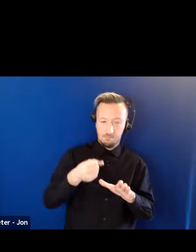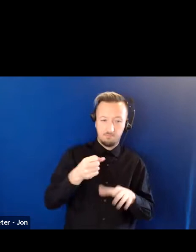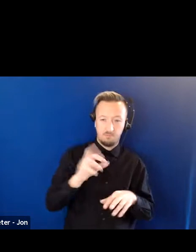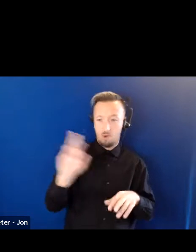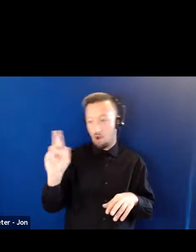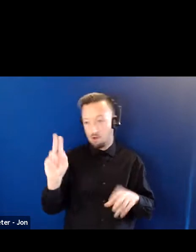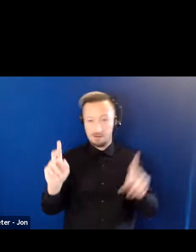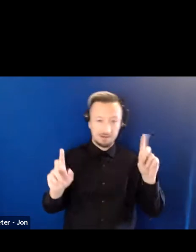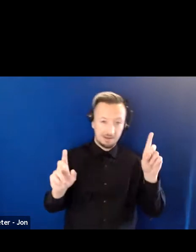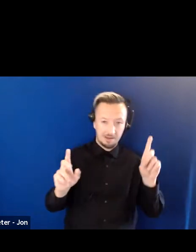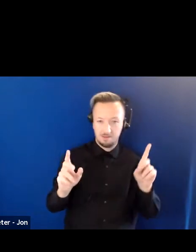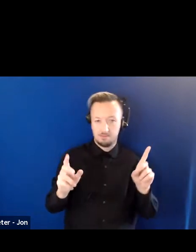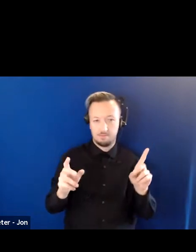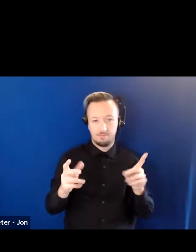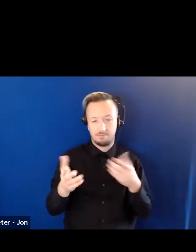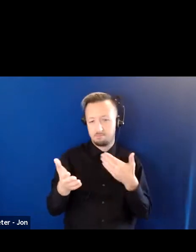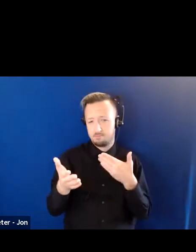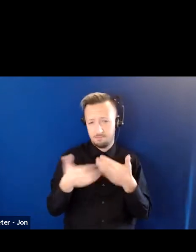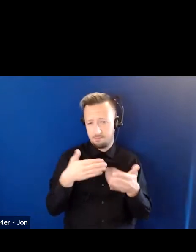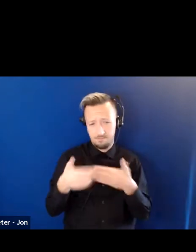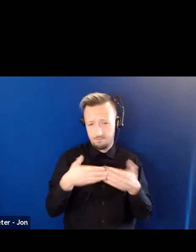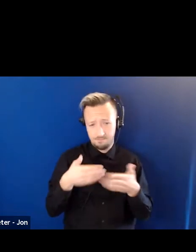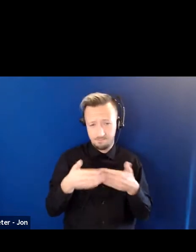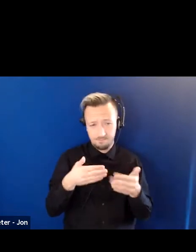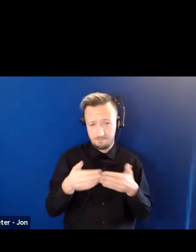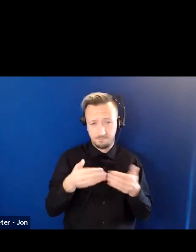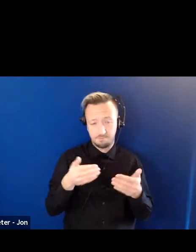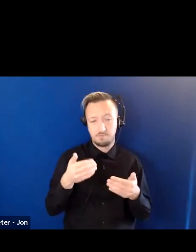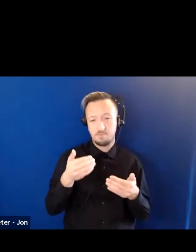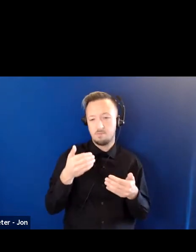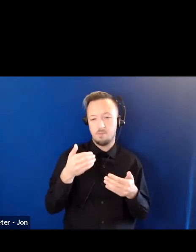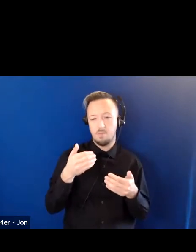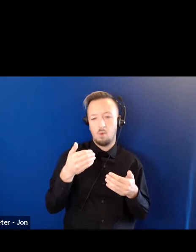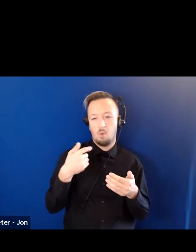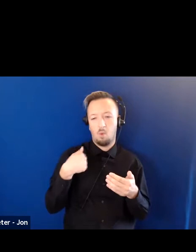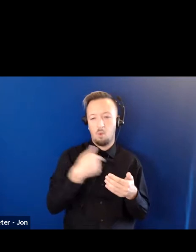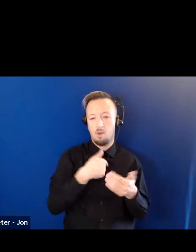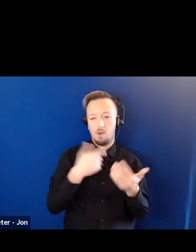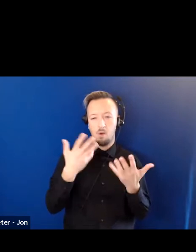front of their or behind their name. We just want to make sure that